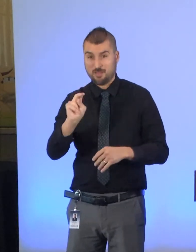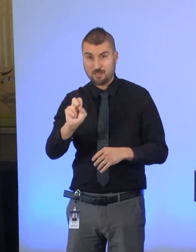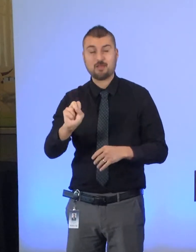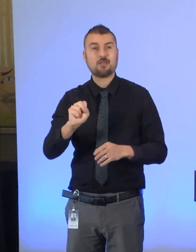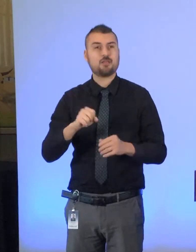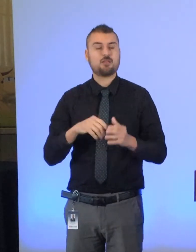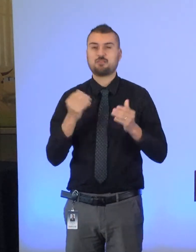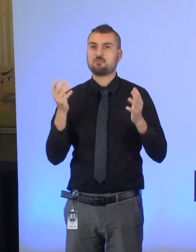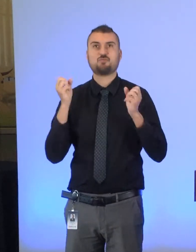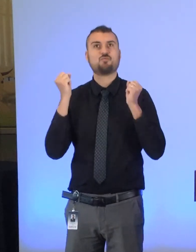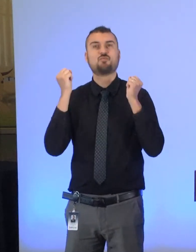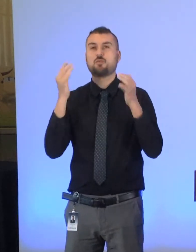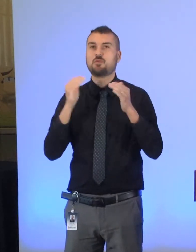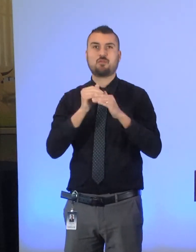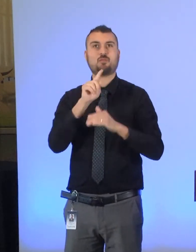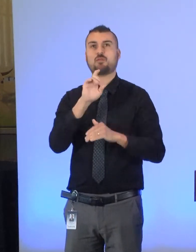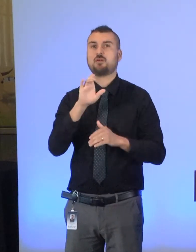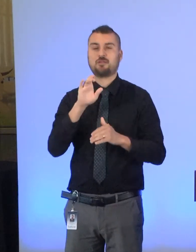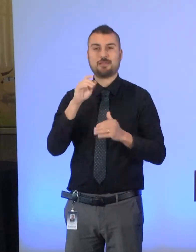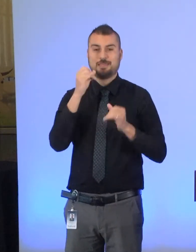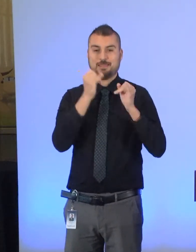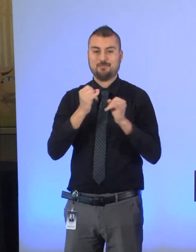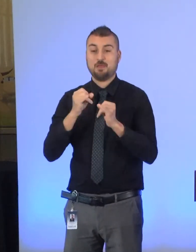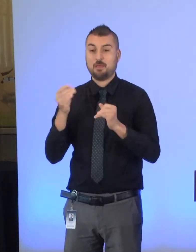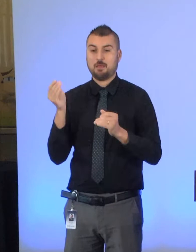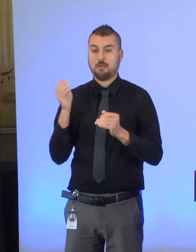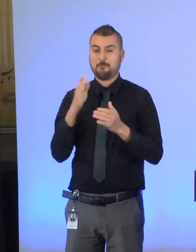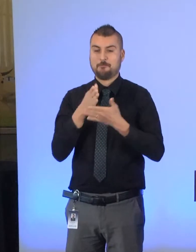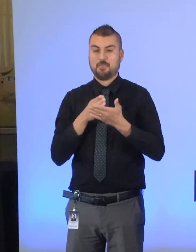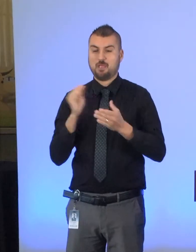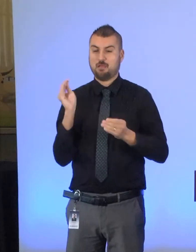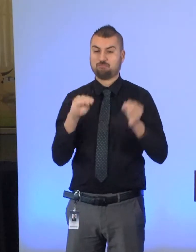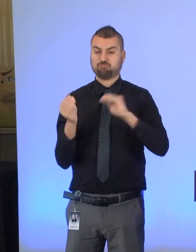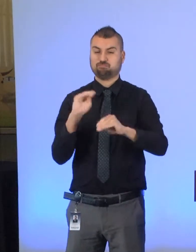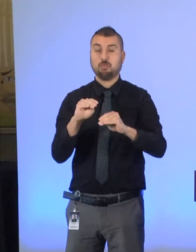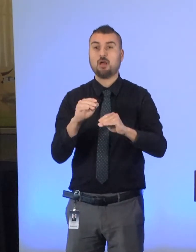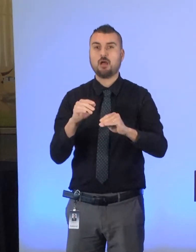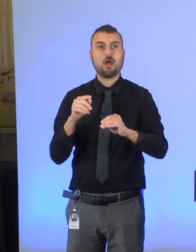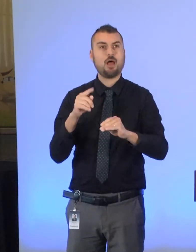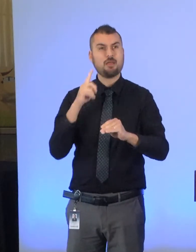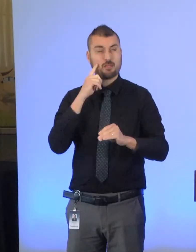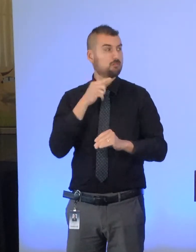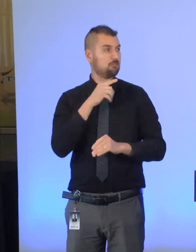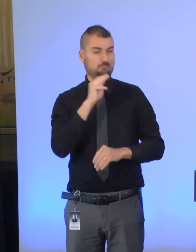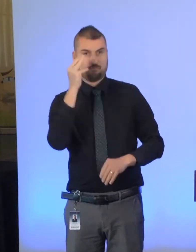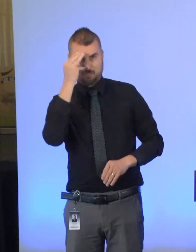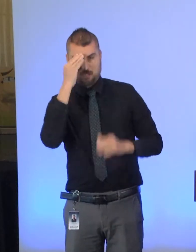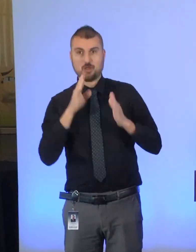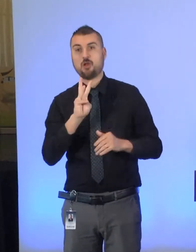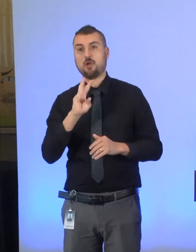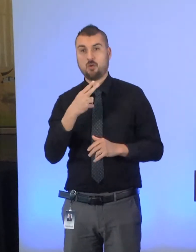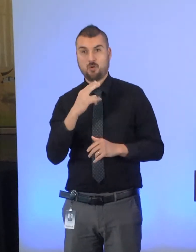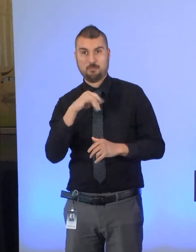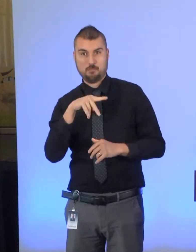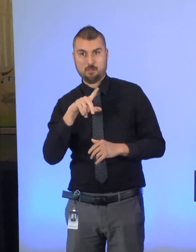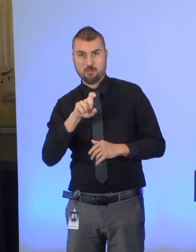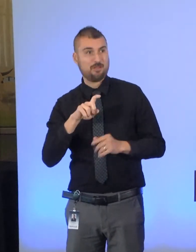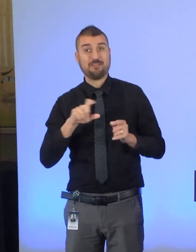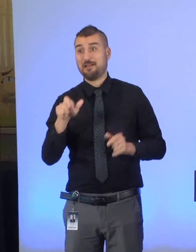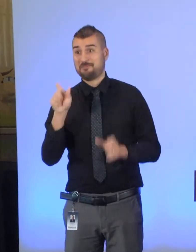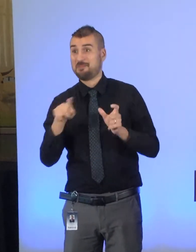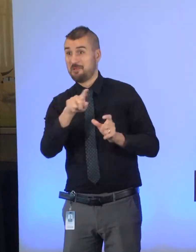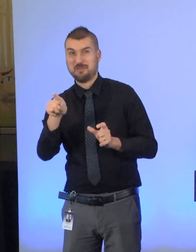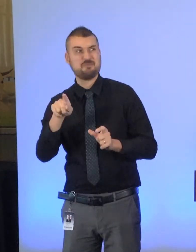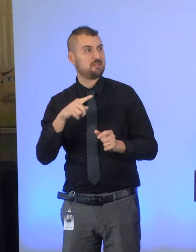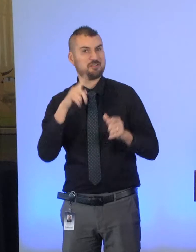it. I hope, Mayor Whipple, you would agree, and anybody else, it's pretty stunning to behold when you come into the